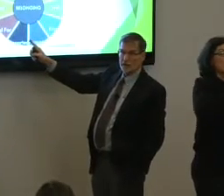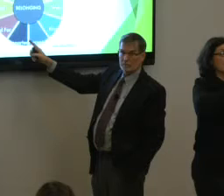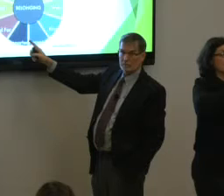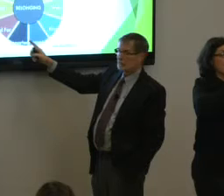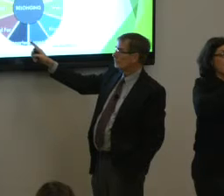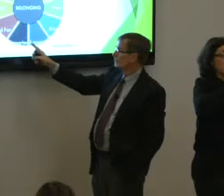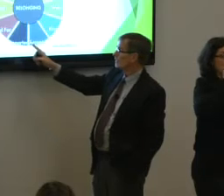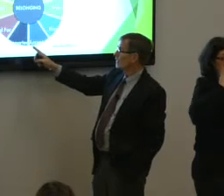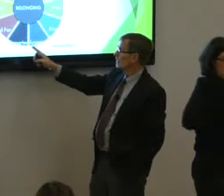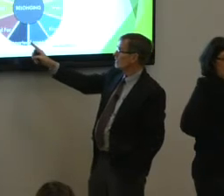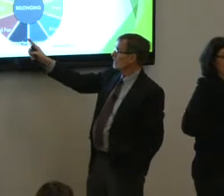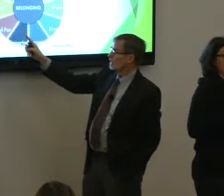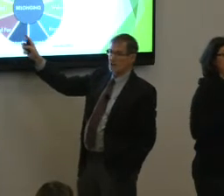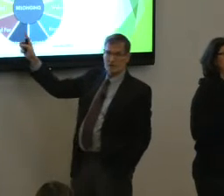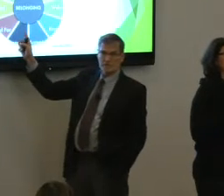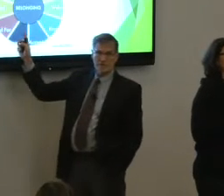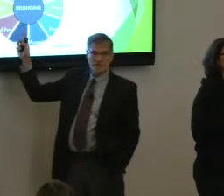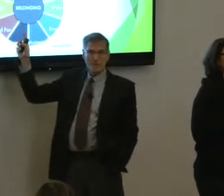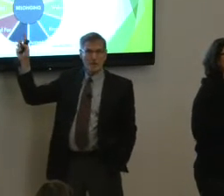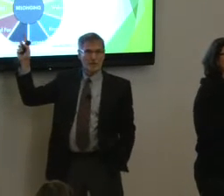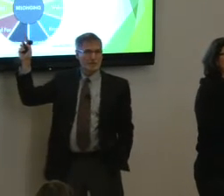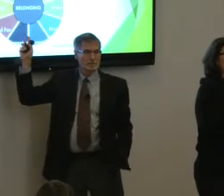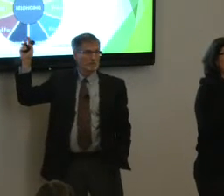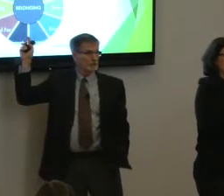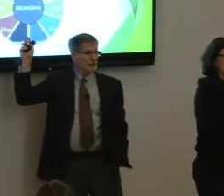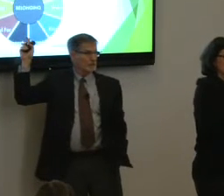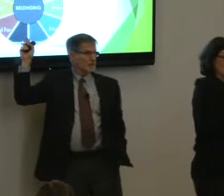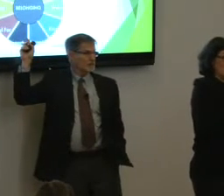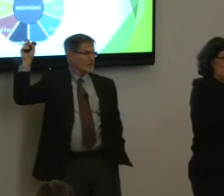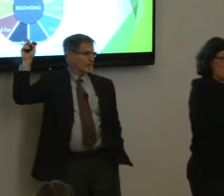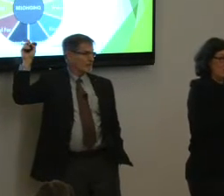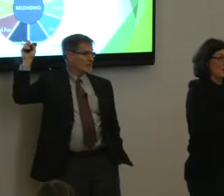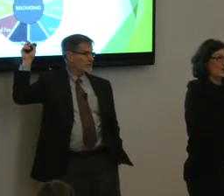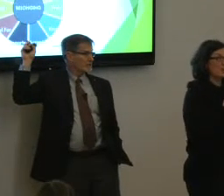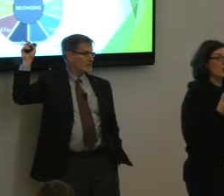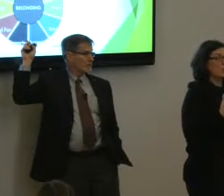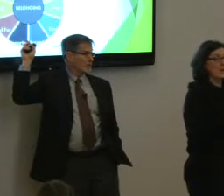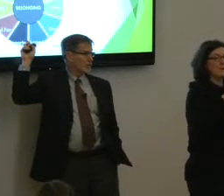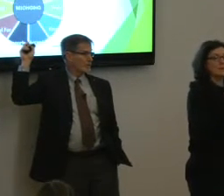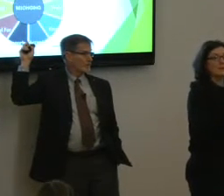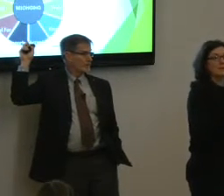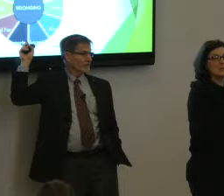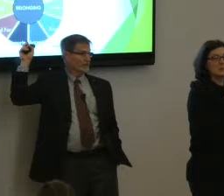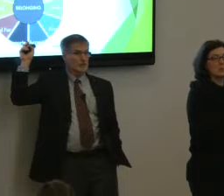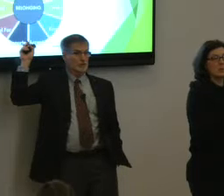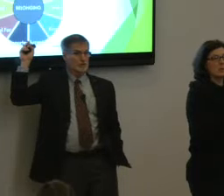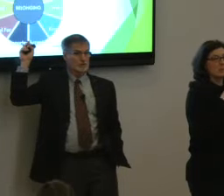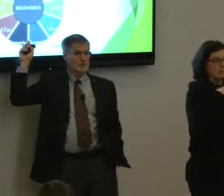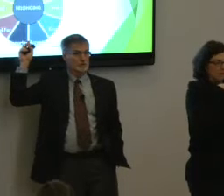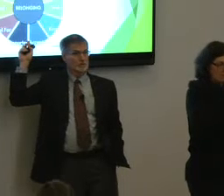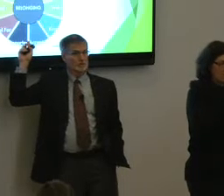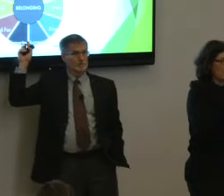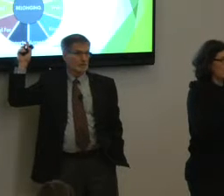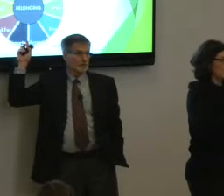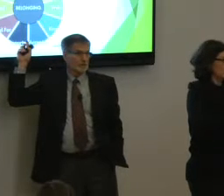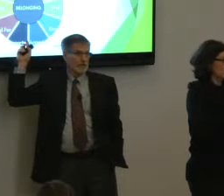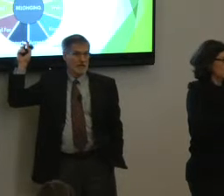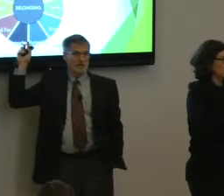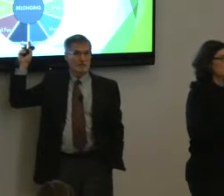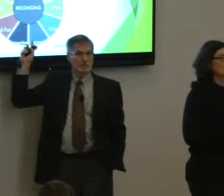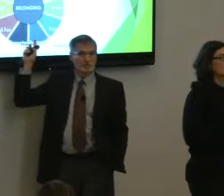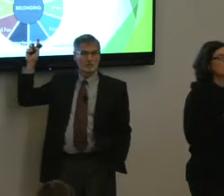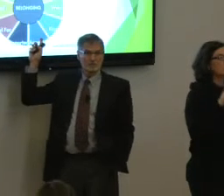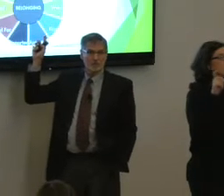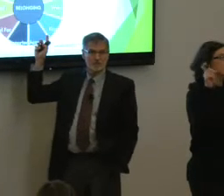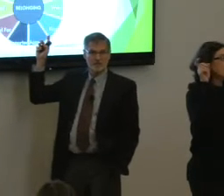who I am. I want to be supported in ways that I might need to be supported in the church, hearing